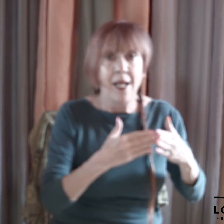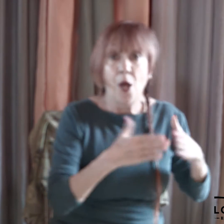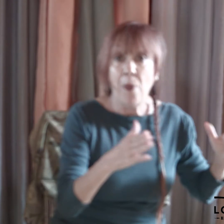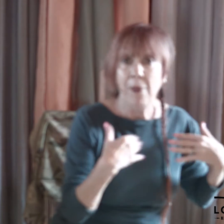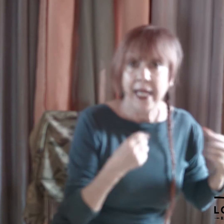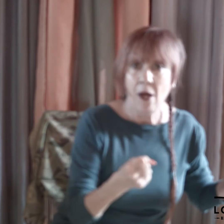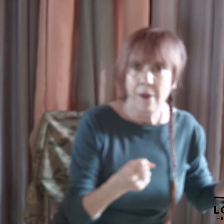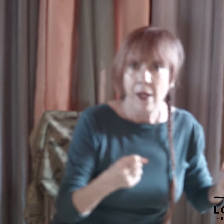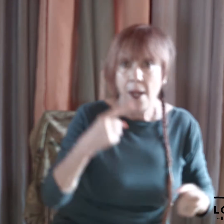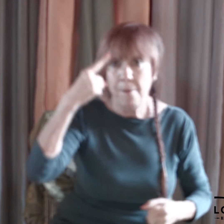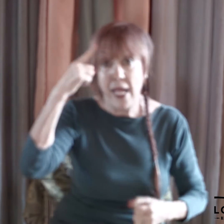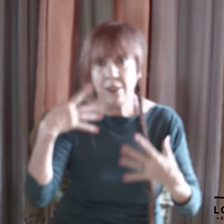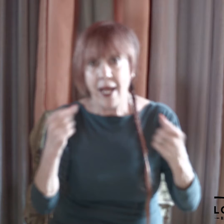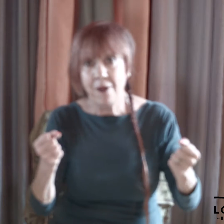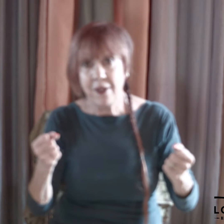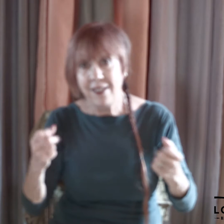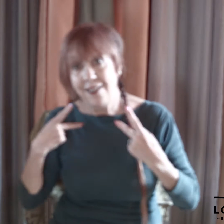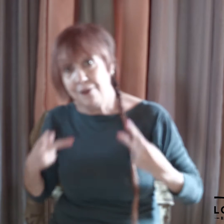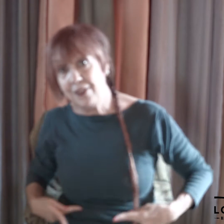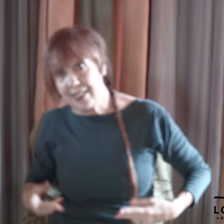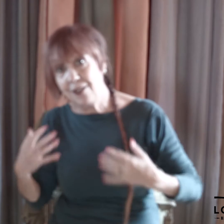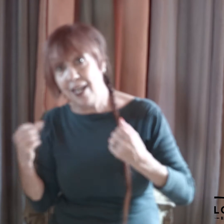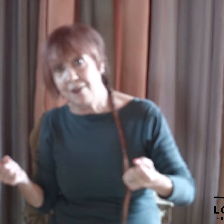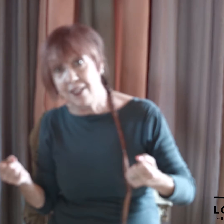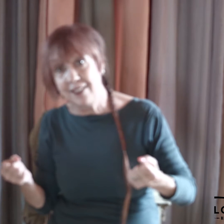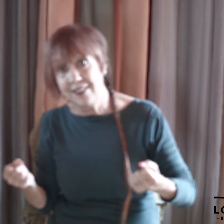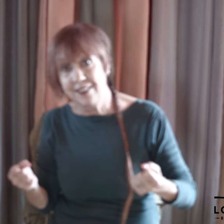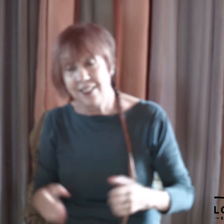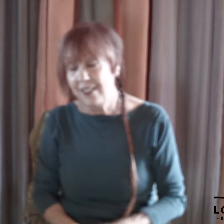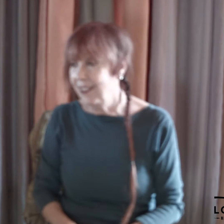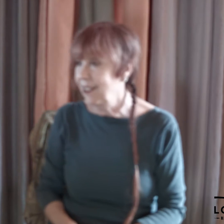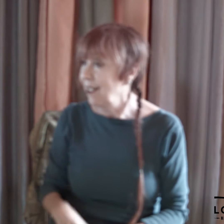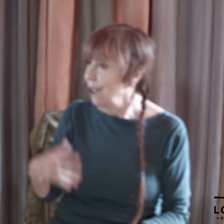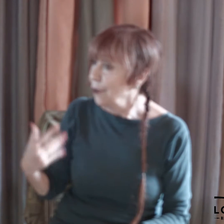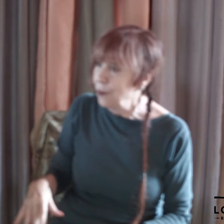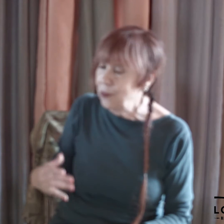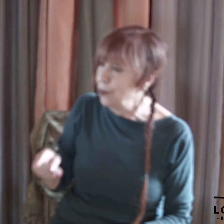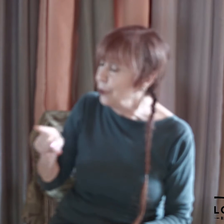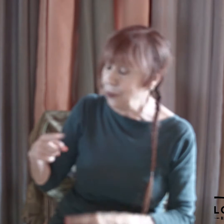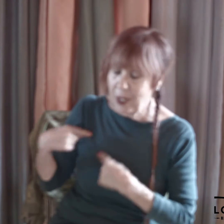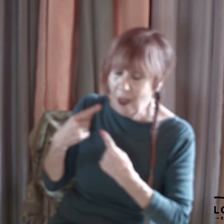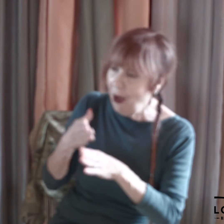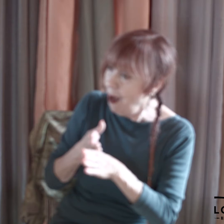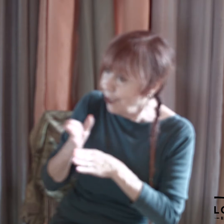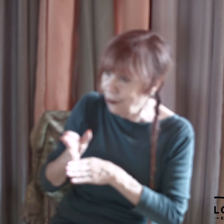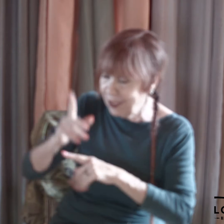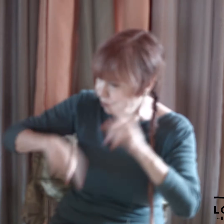health, physical health. Goodness me. And you've had such a long career and varied career in government,